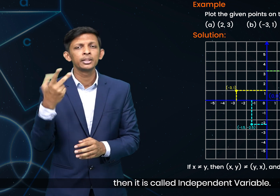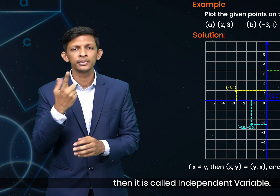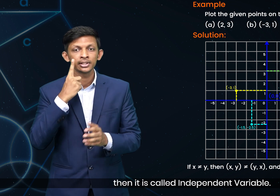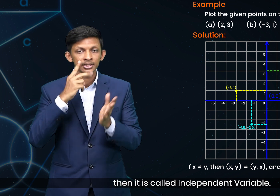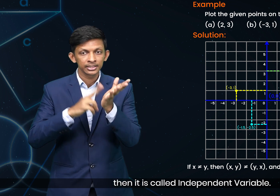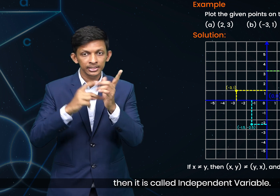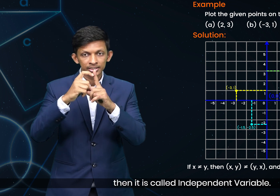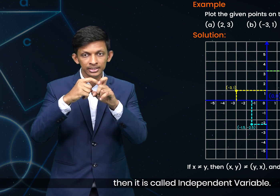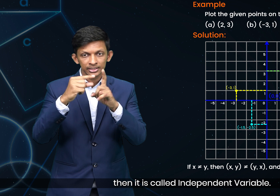independent variable.